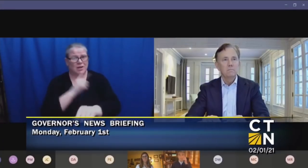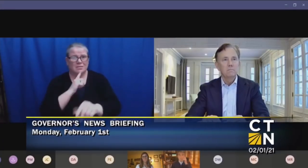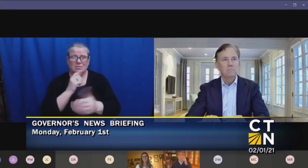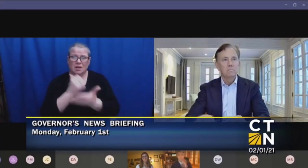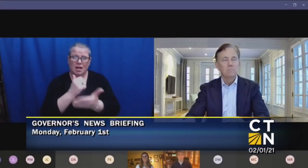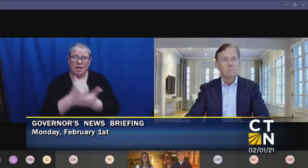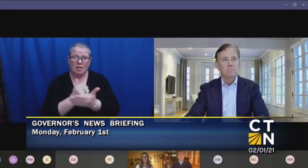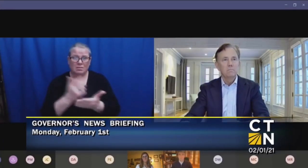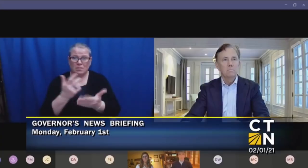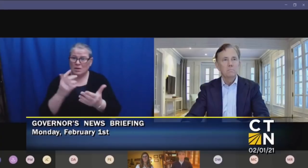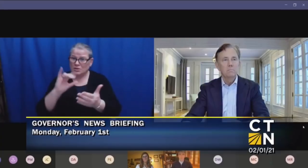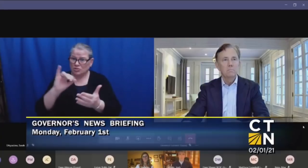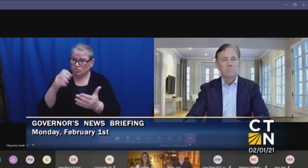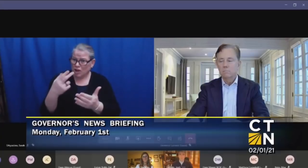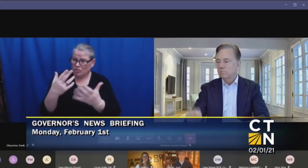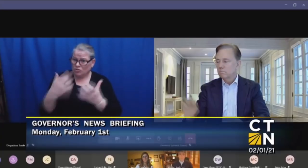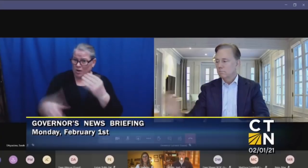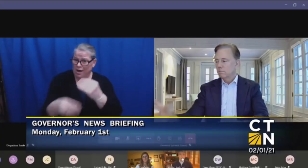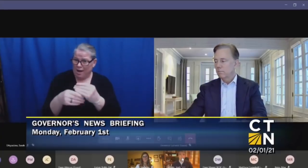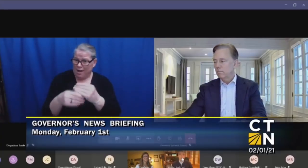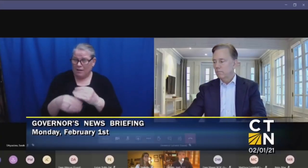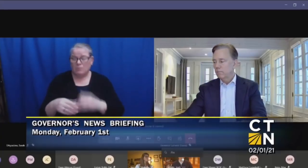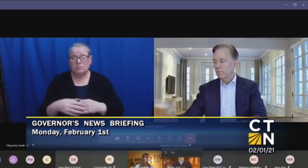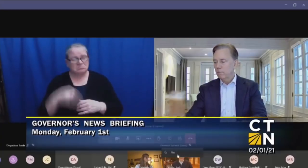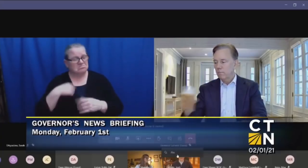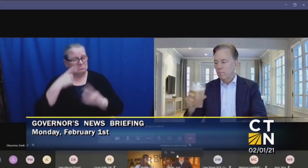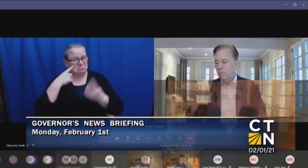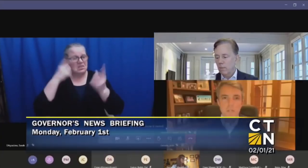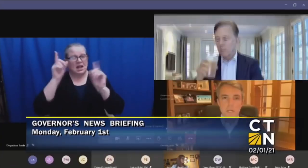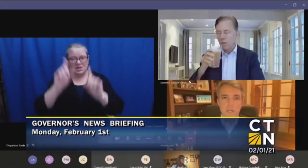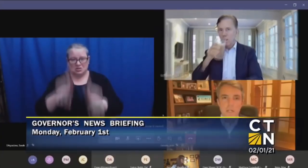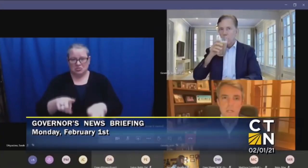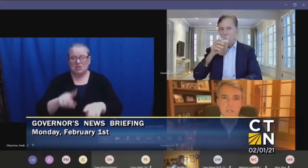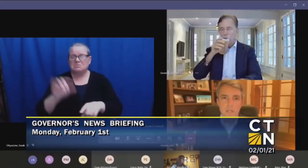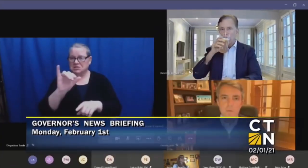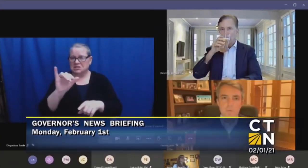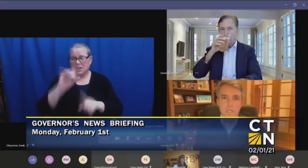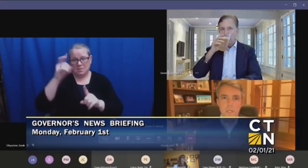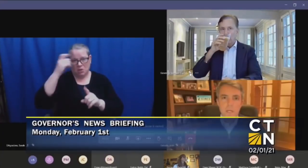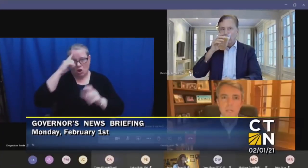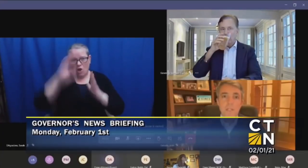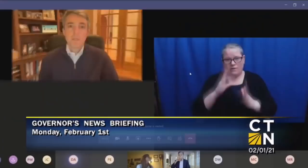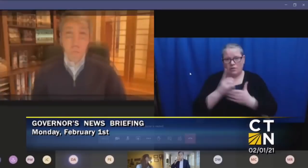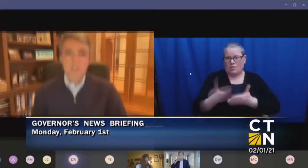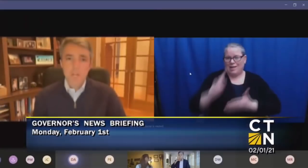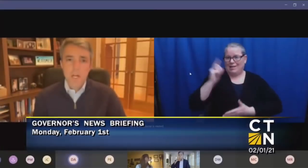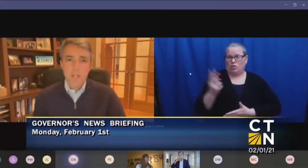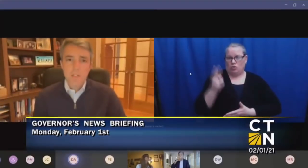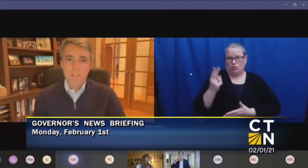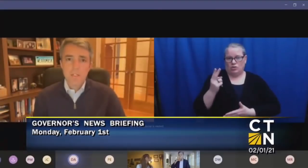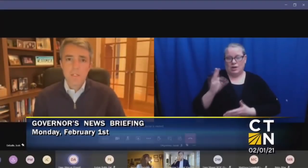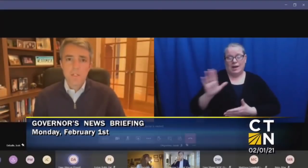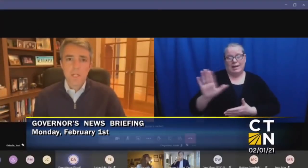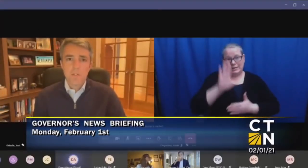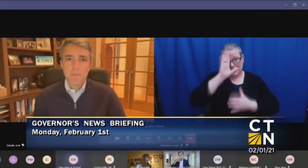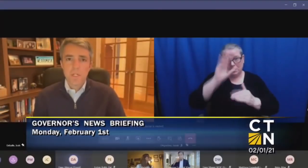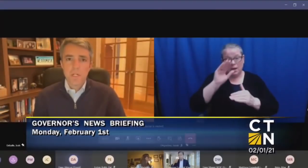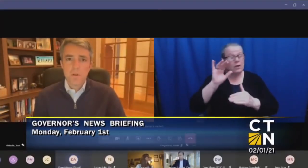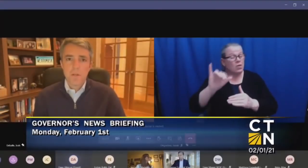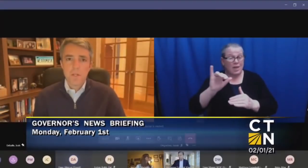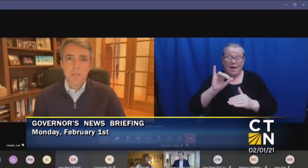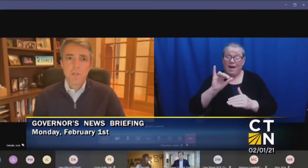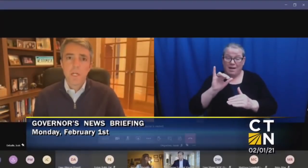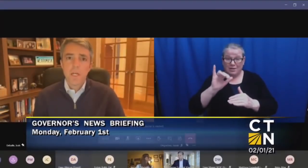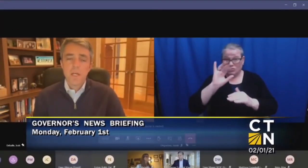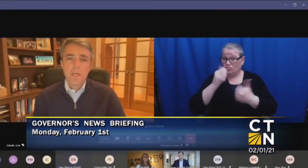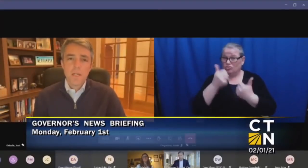No, I think that's right. And it's very much related to what the governor discussed last Thursday, in that we anticipate this challenge. This is a challenge we're seeing